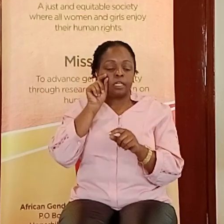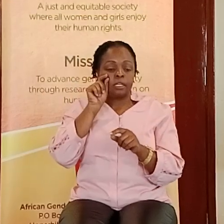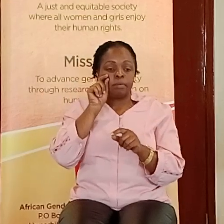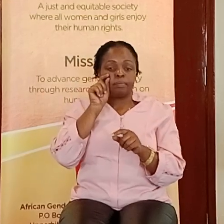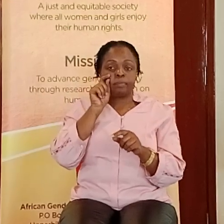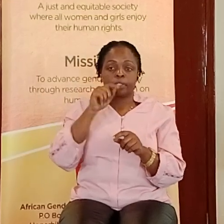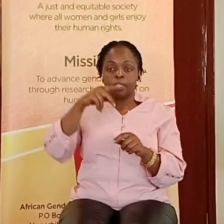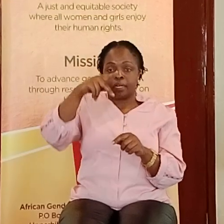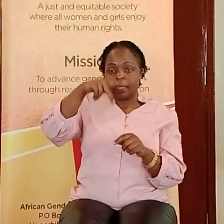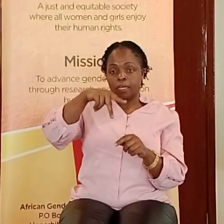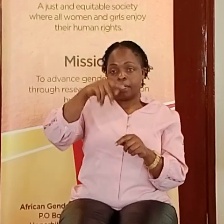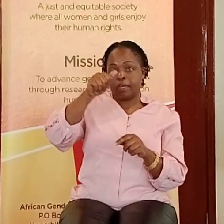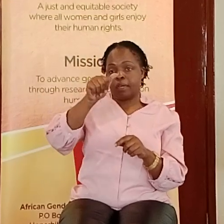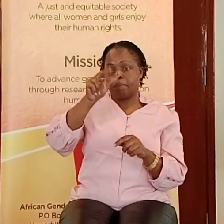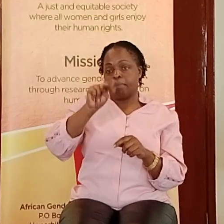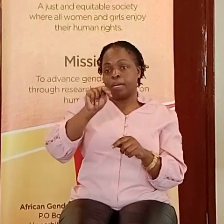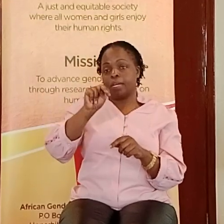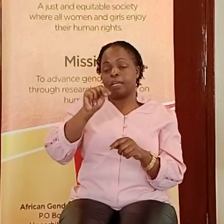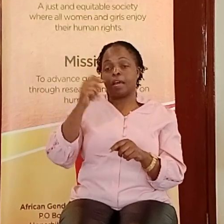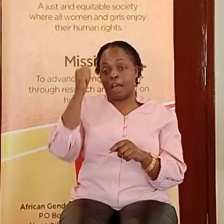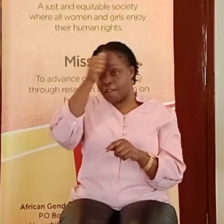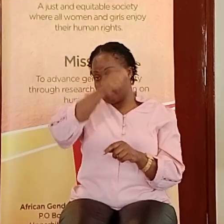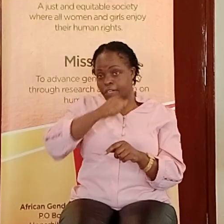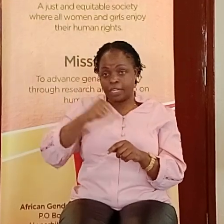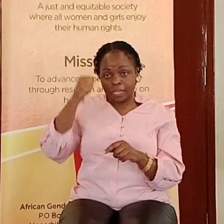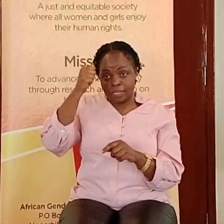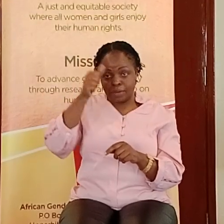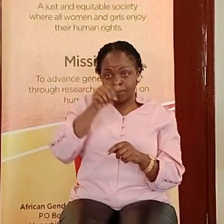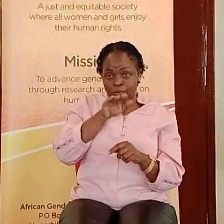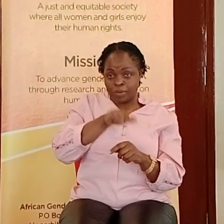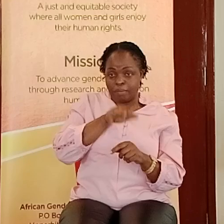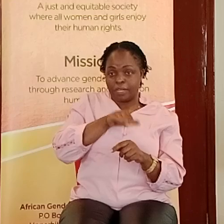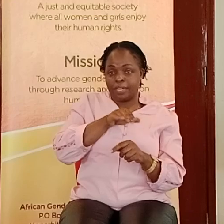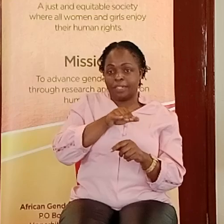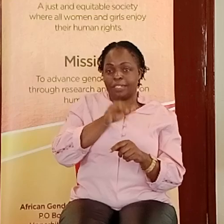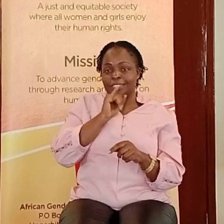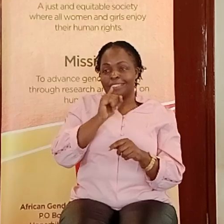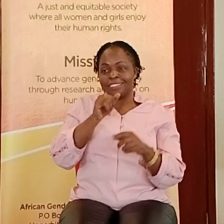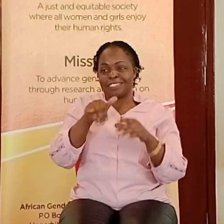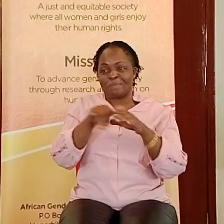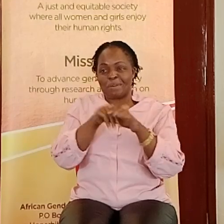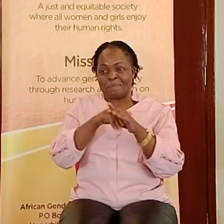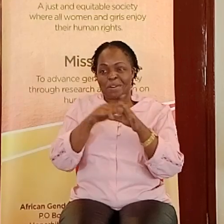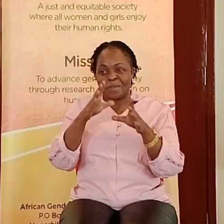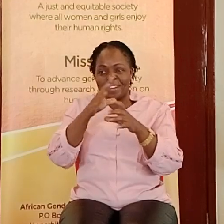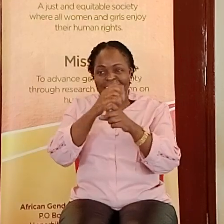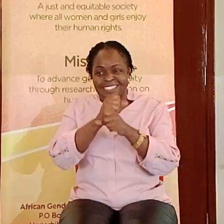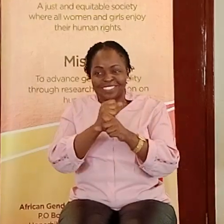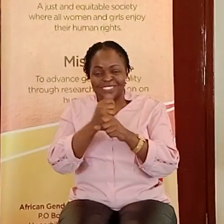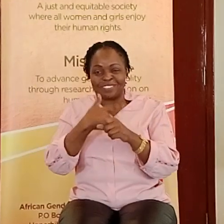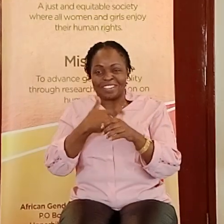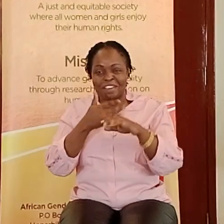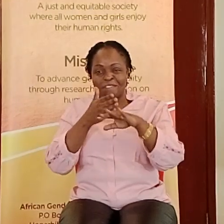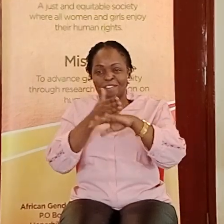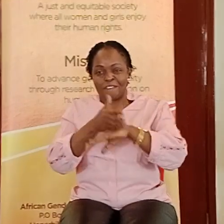Pan-African Women and Development Network, FEMNET, is a membership organization. We have over 800 members across